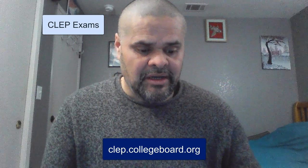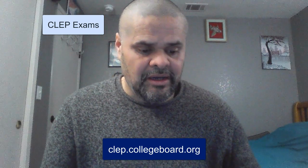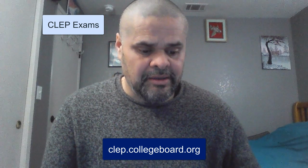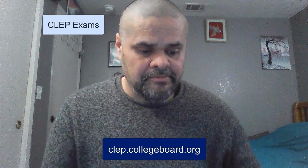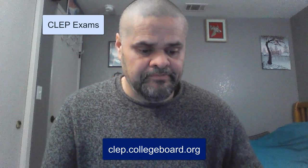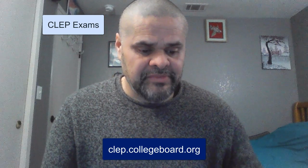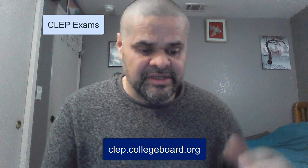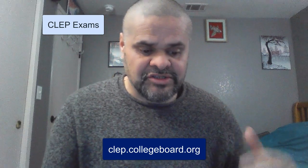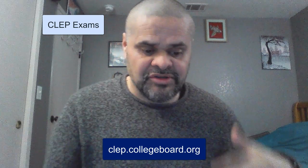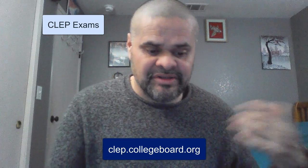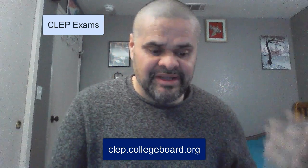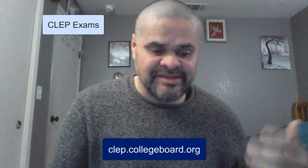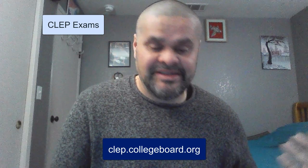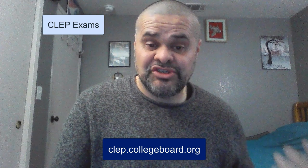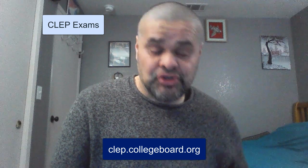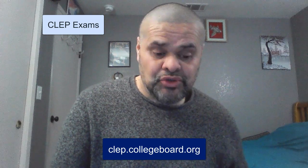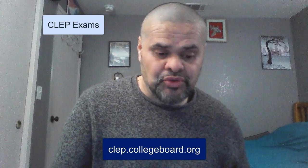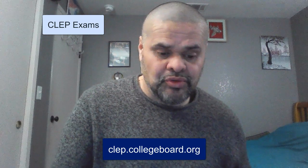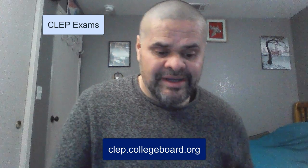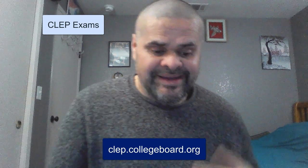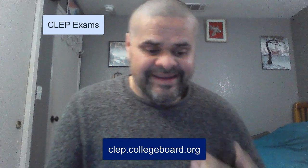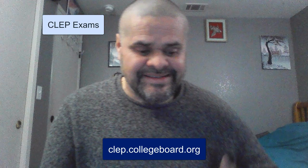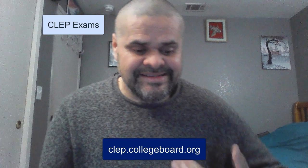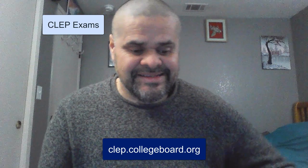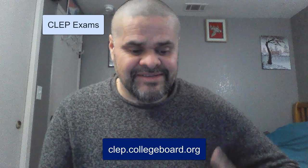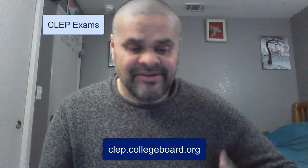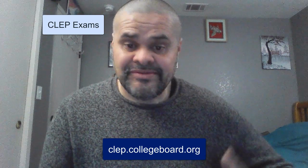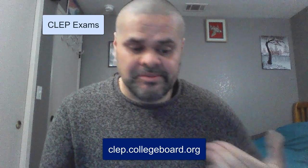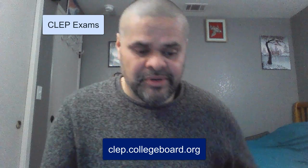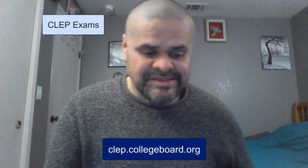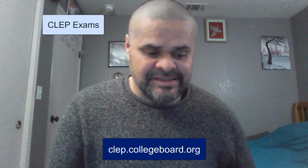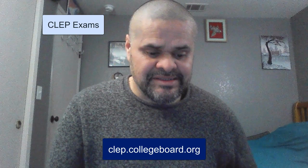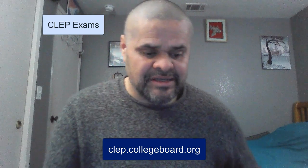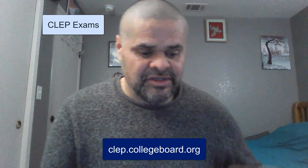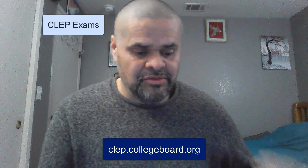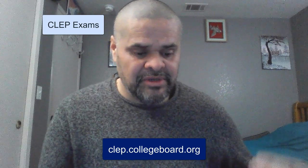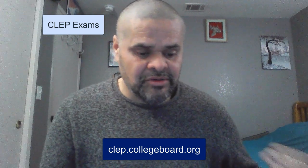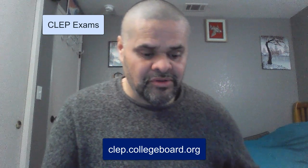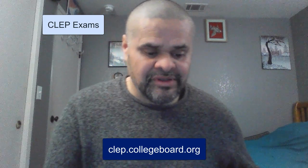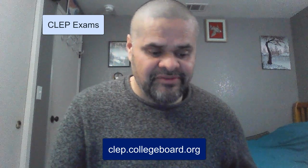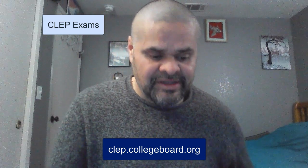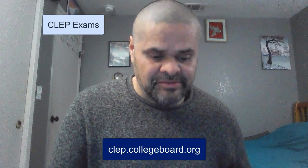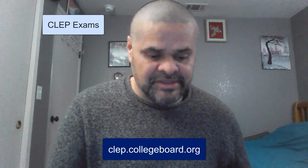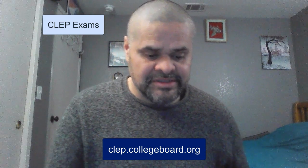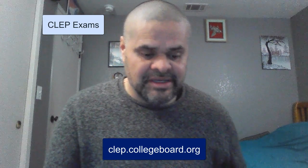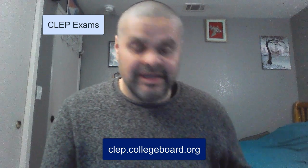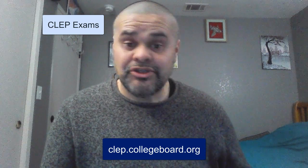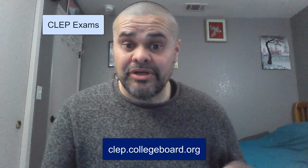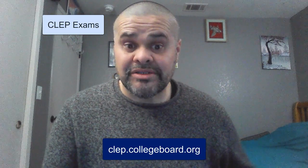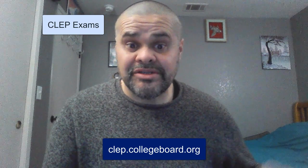history of the United States, 2, 1865 to the present, human growth and development, introductory